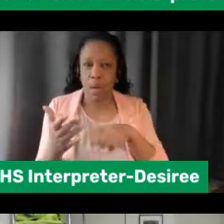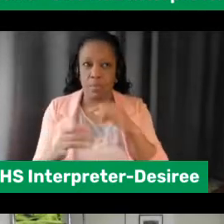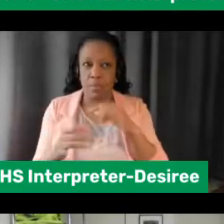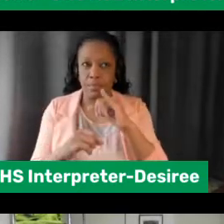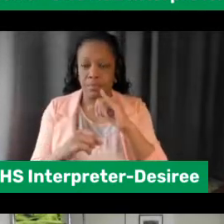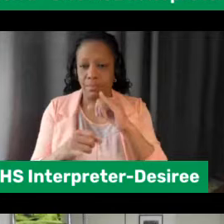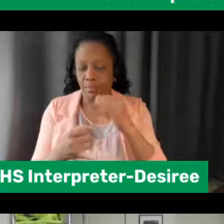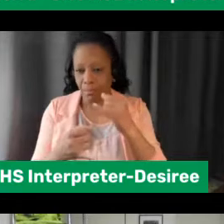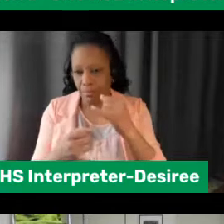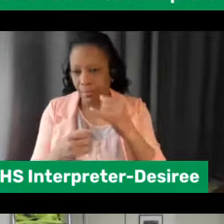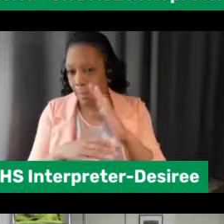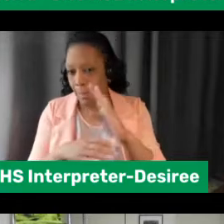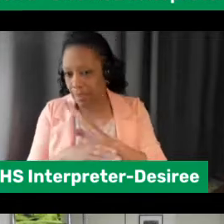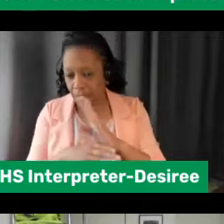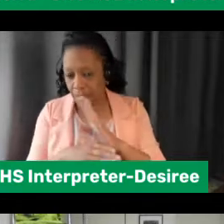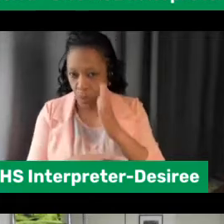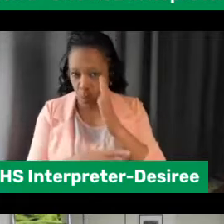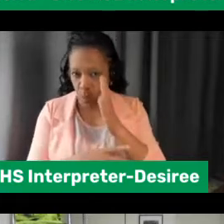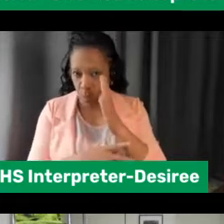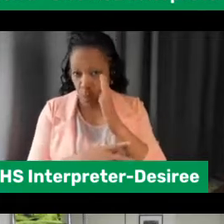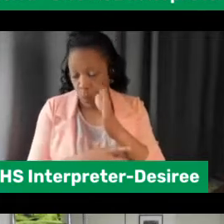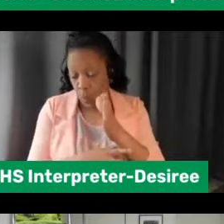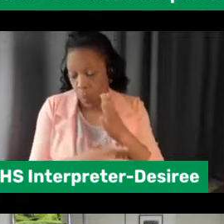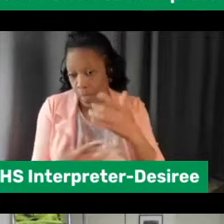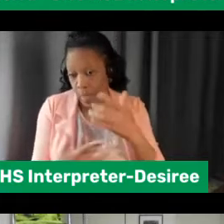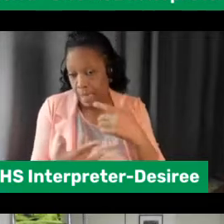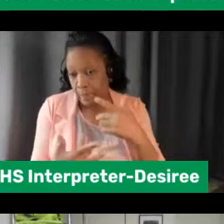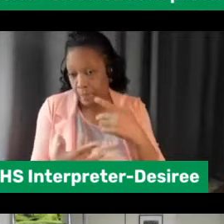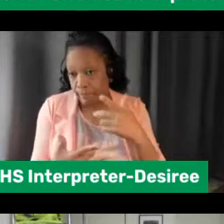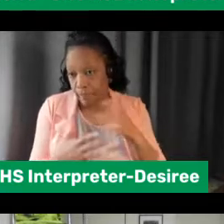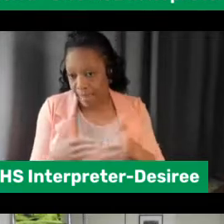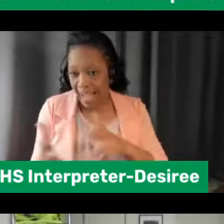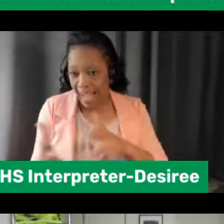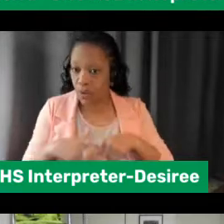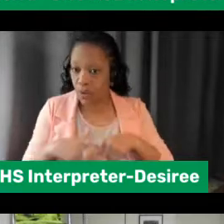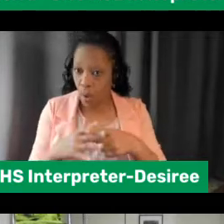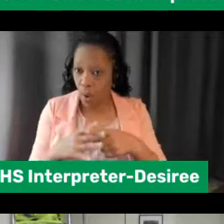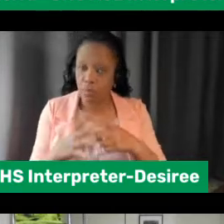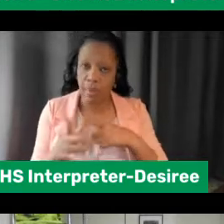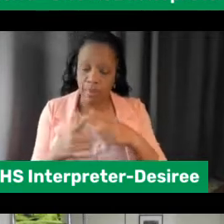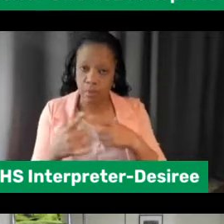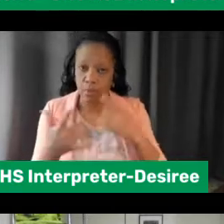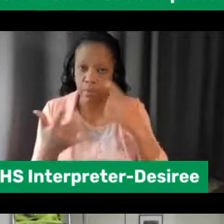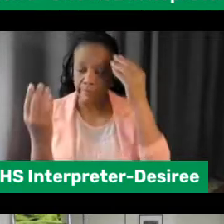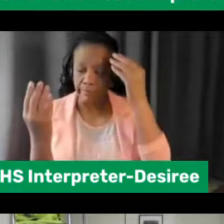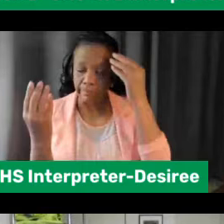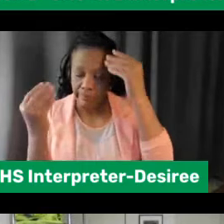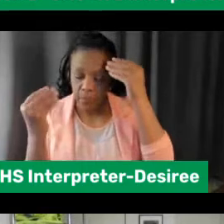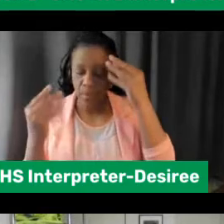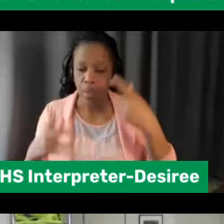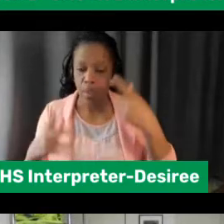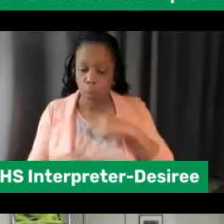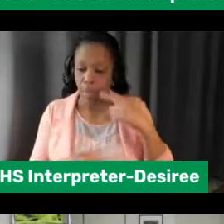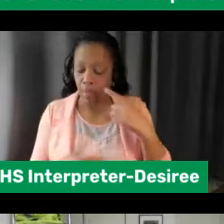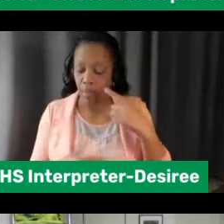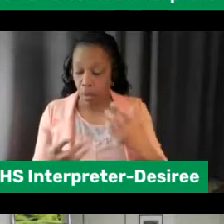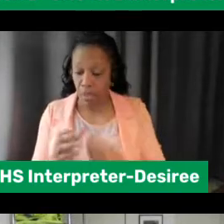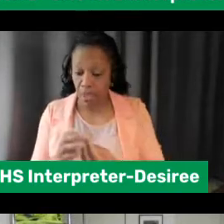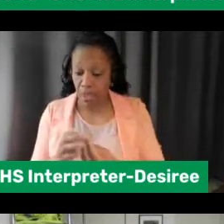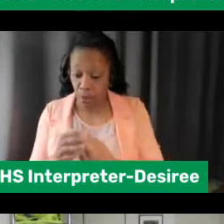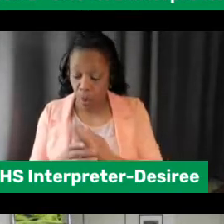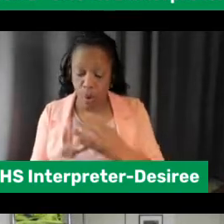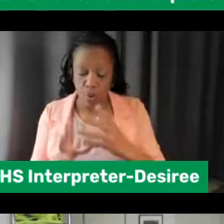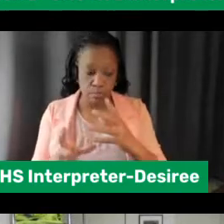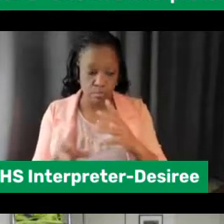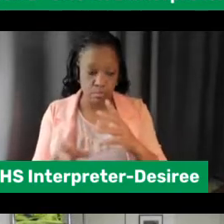then we narrowed it down based on our goals, which were that we could grow and sustain a lot of jobs, that we could provide a valuable